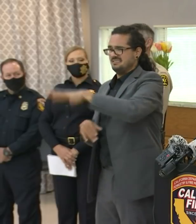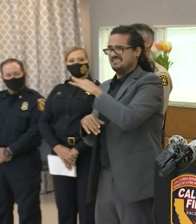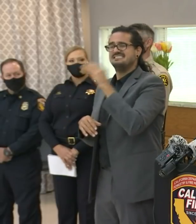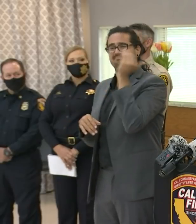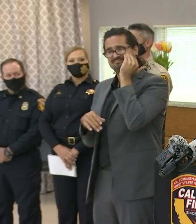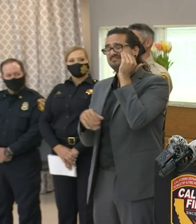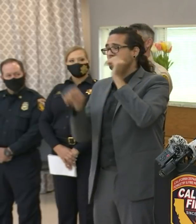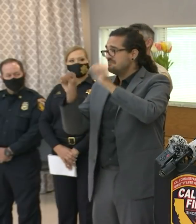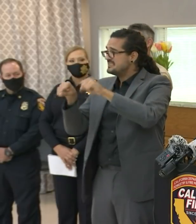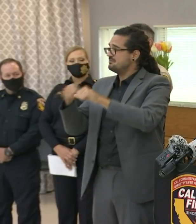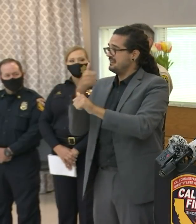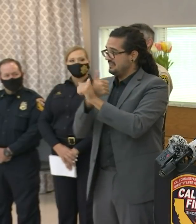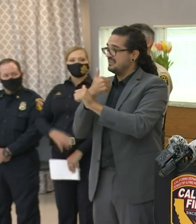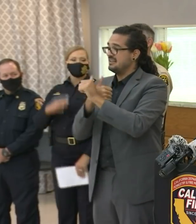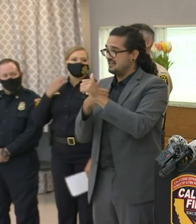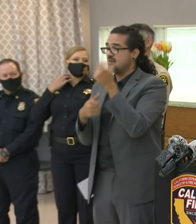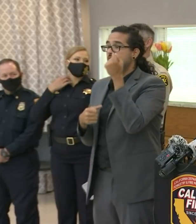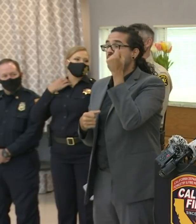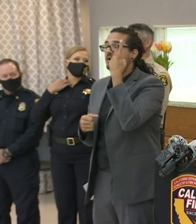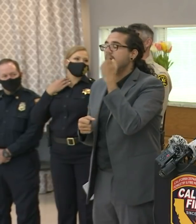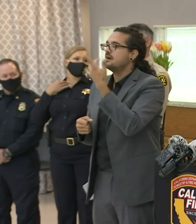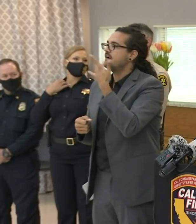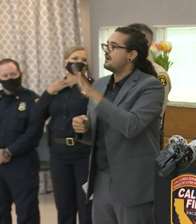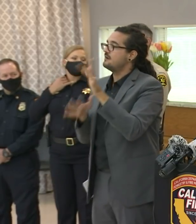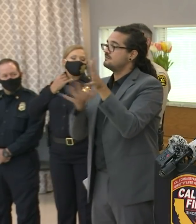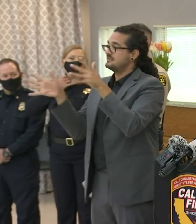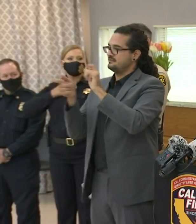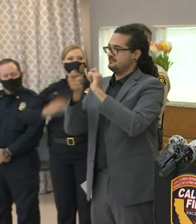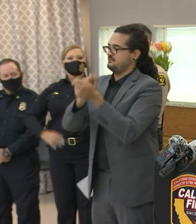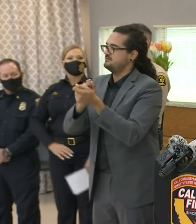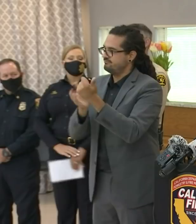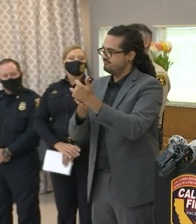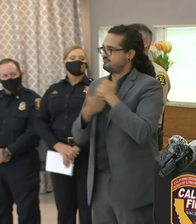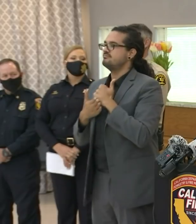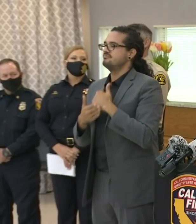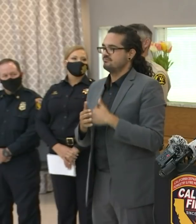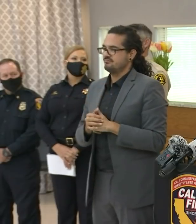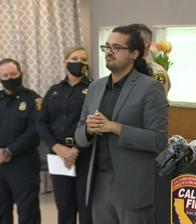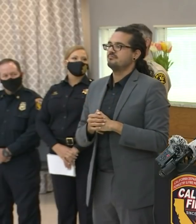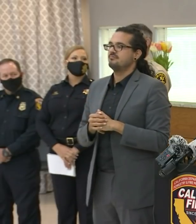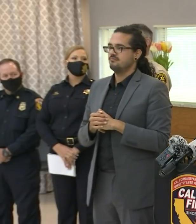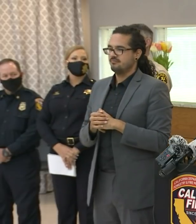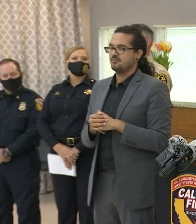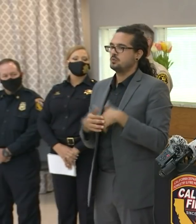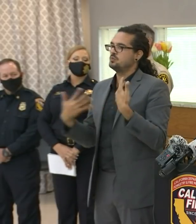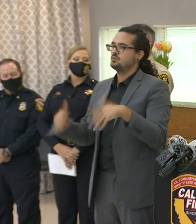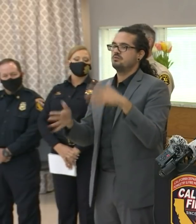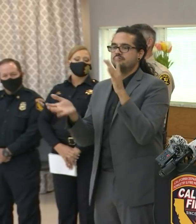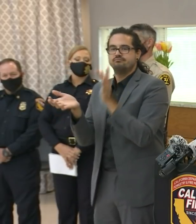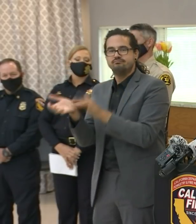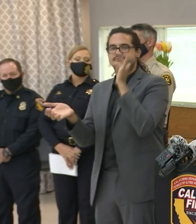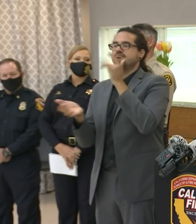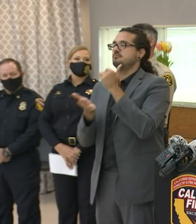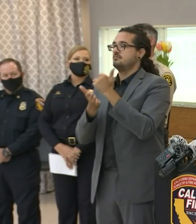lacked the wind and so forth, that really gave us an advantage today. So some really good work, hard work by the folks,